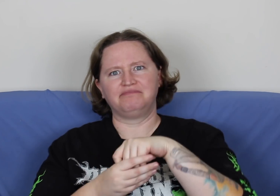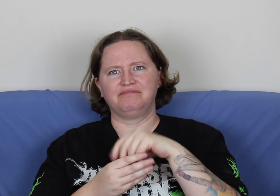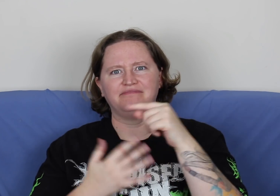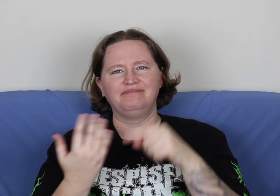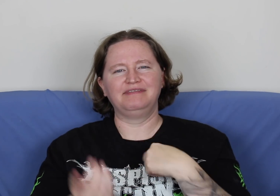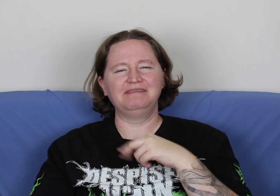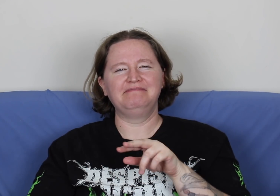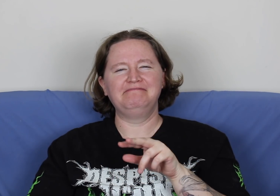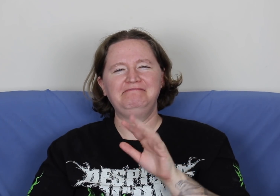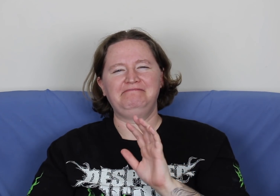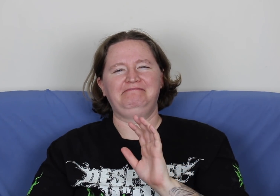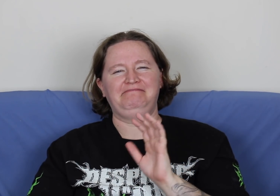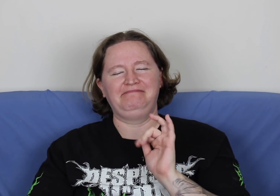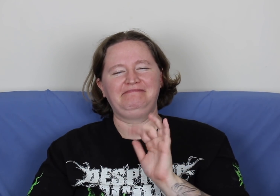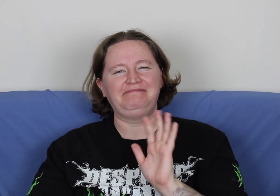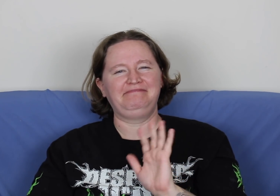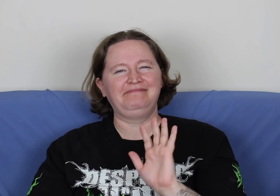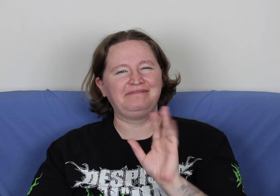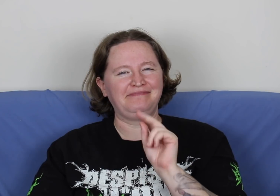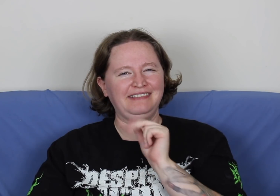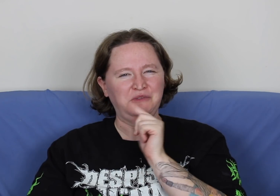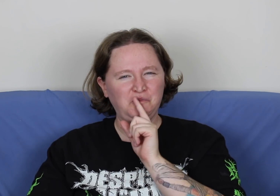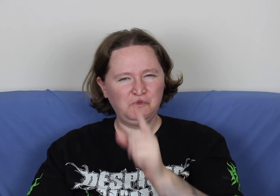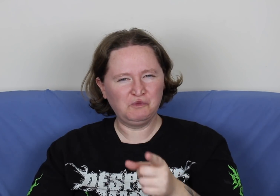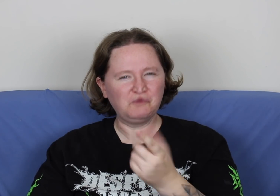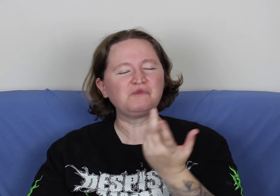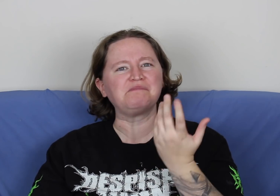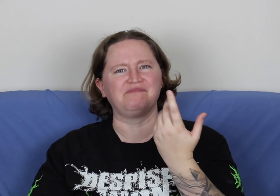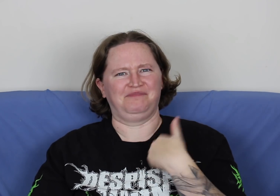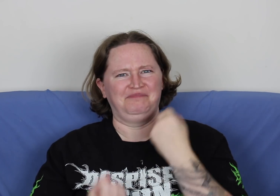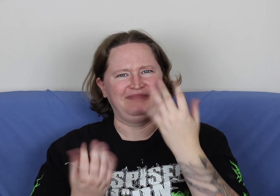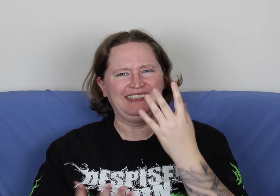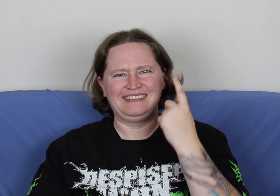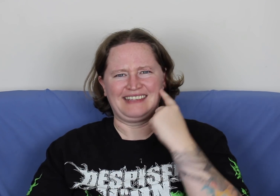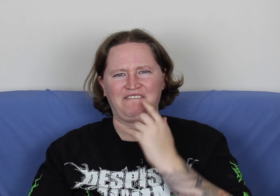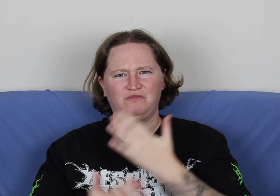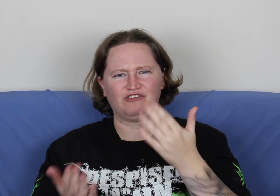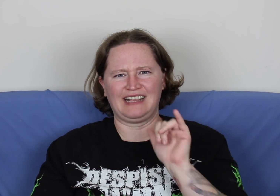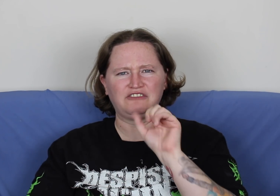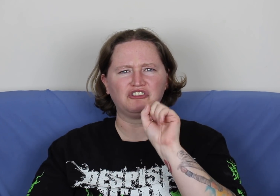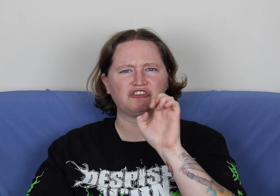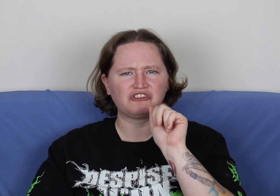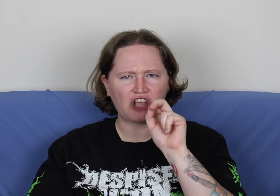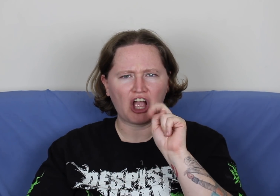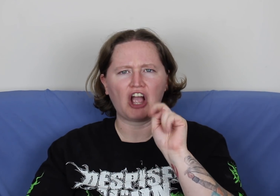music. And I was like, no, that's not true. There are a lot of different deaf musicians,